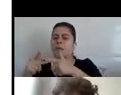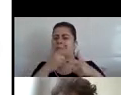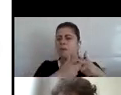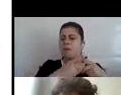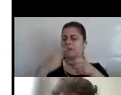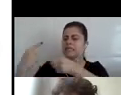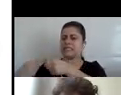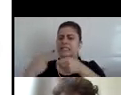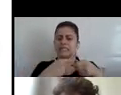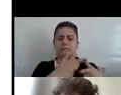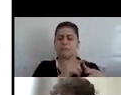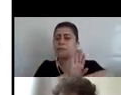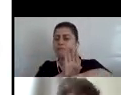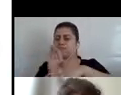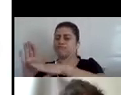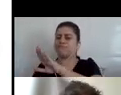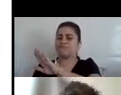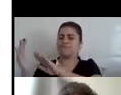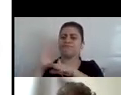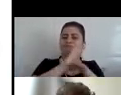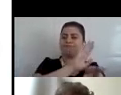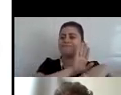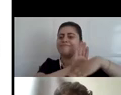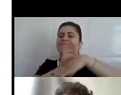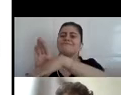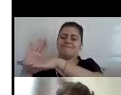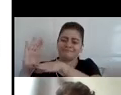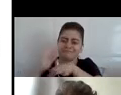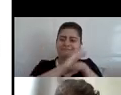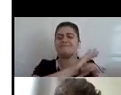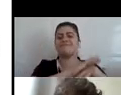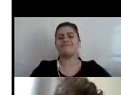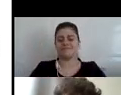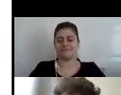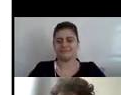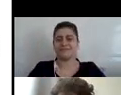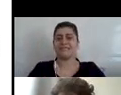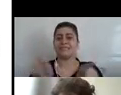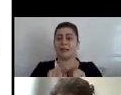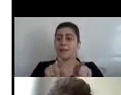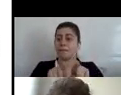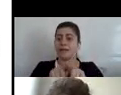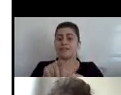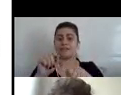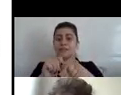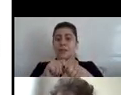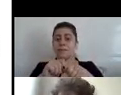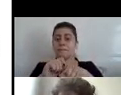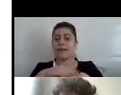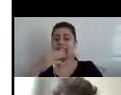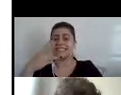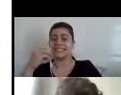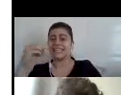collected quite 400 practices that are available for our signatory cities and also 100 videos on